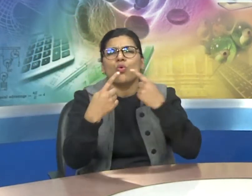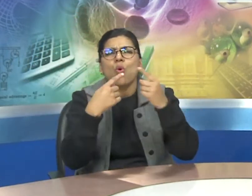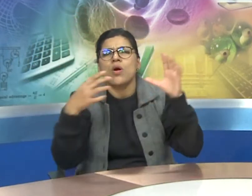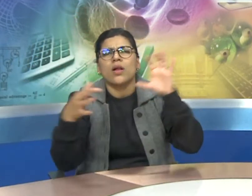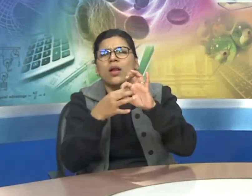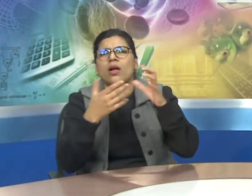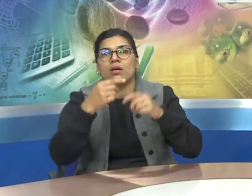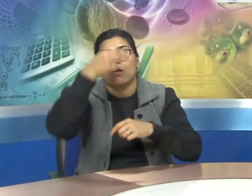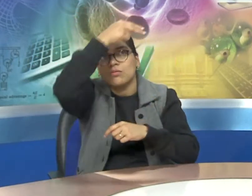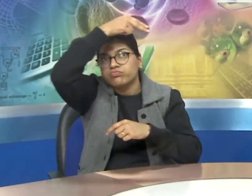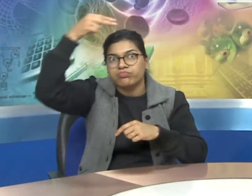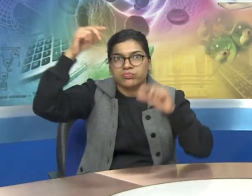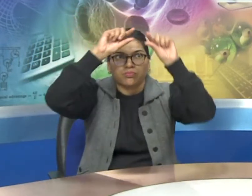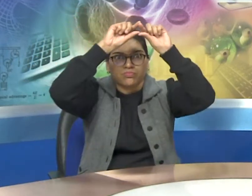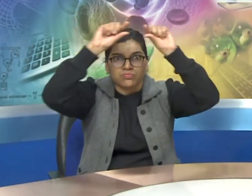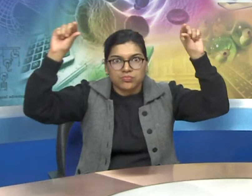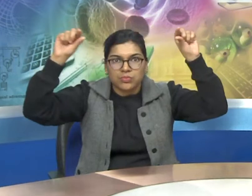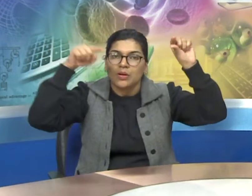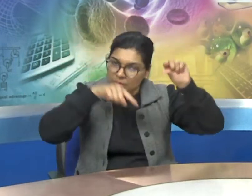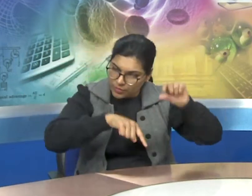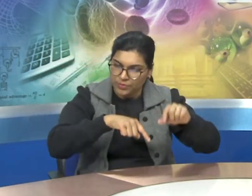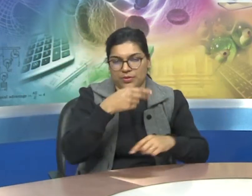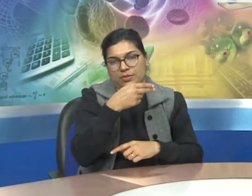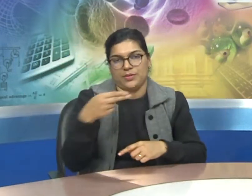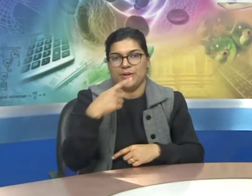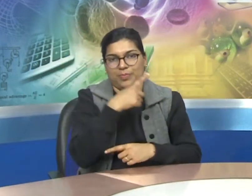So that is known as title.